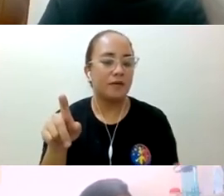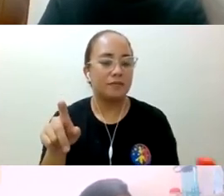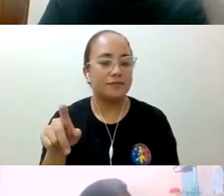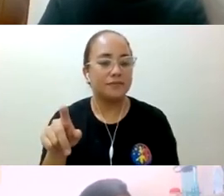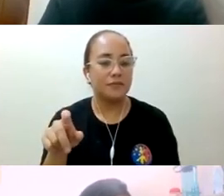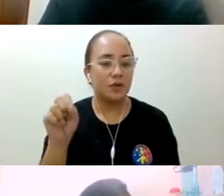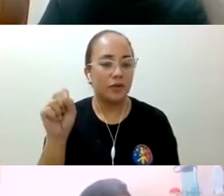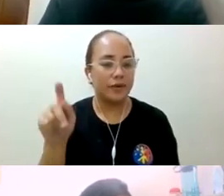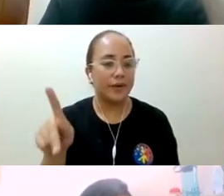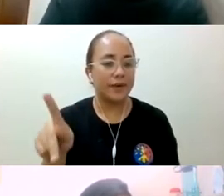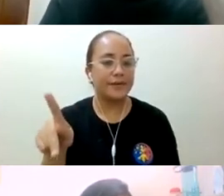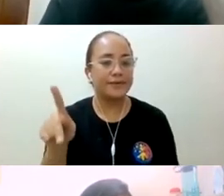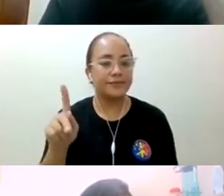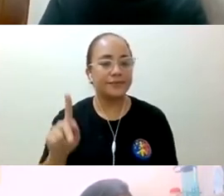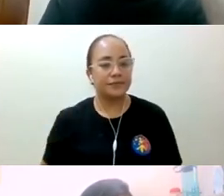Okay.